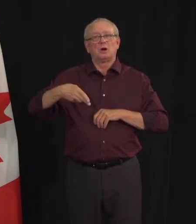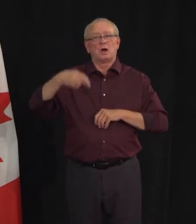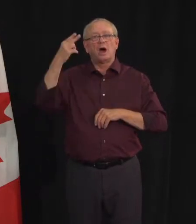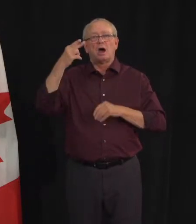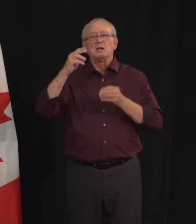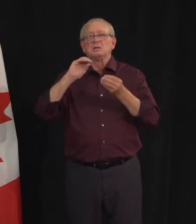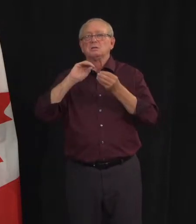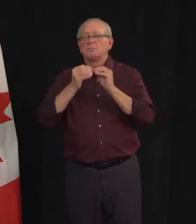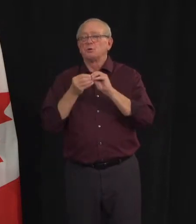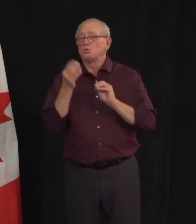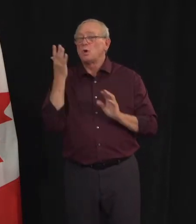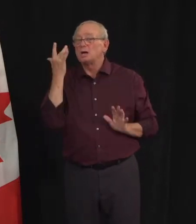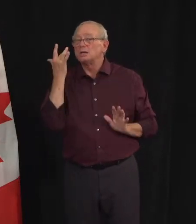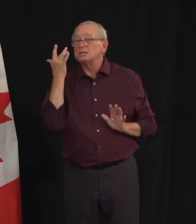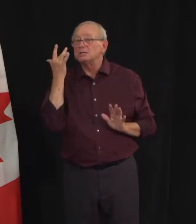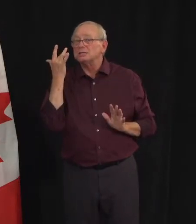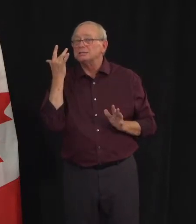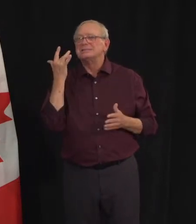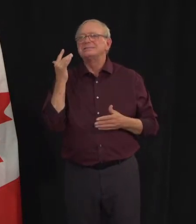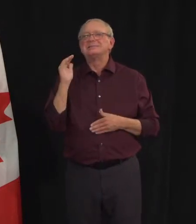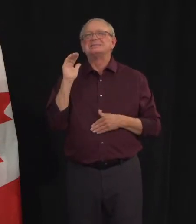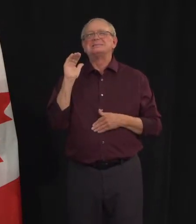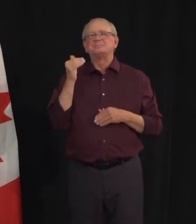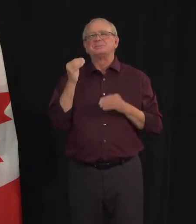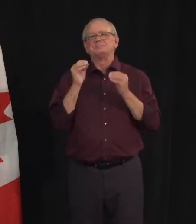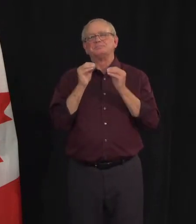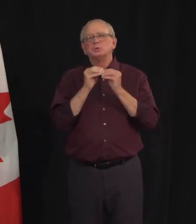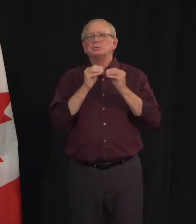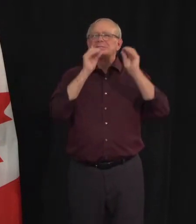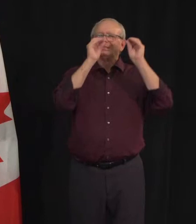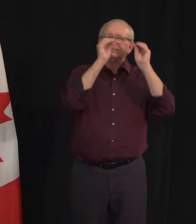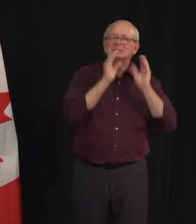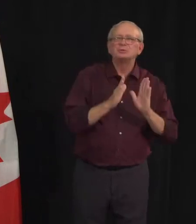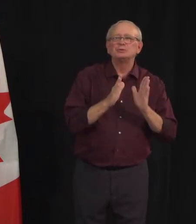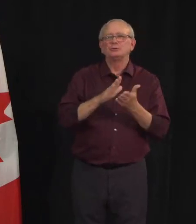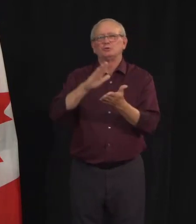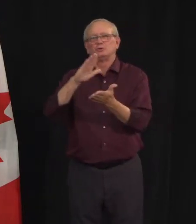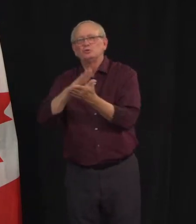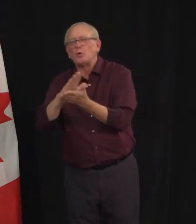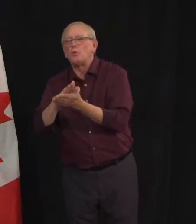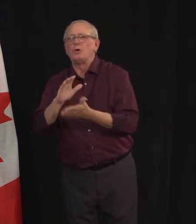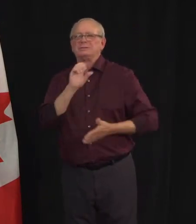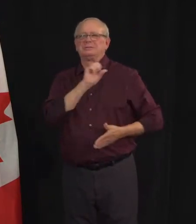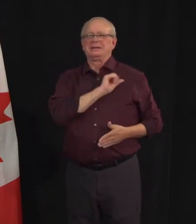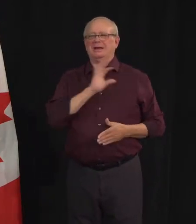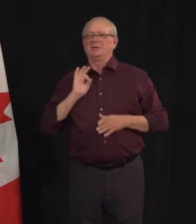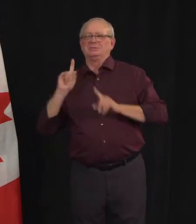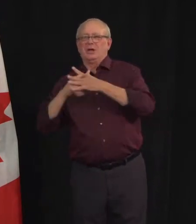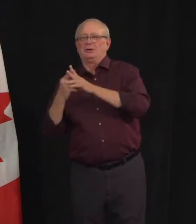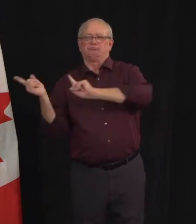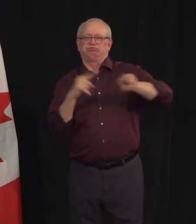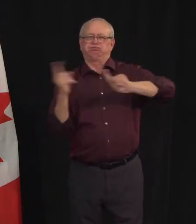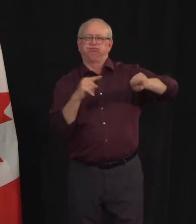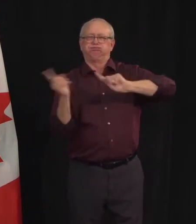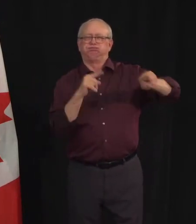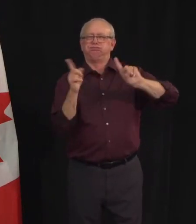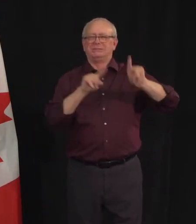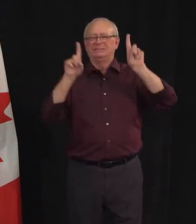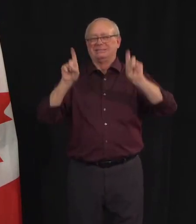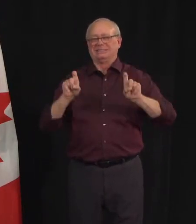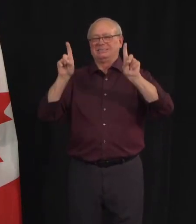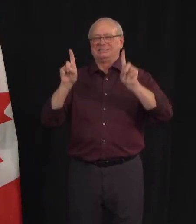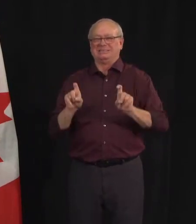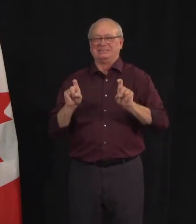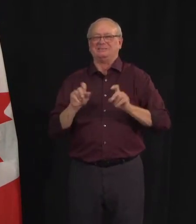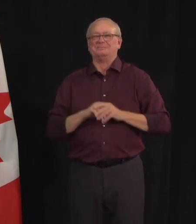are likely due in part to teachers and school authority staff who are choosing to be tested. I continue